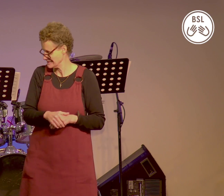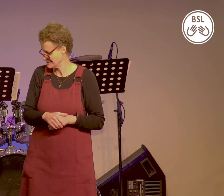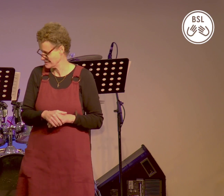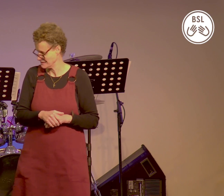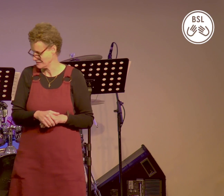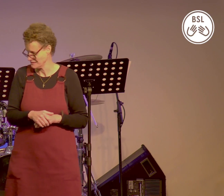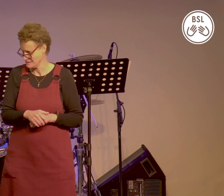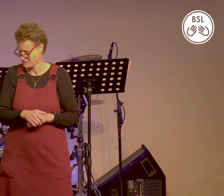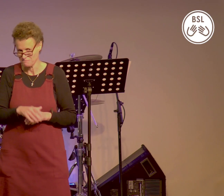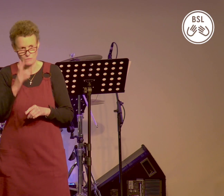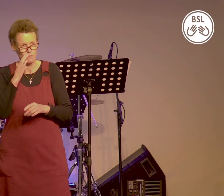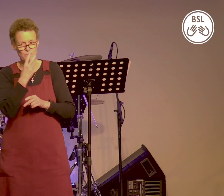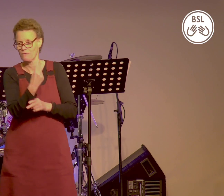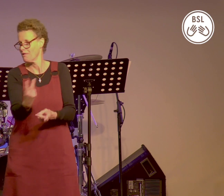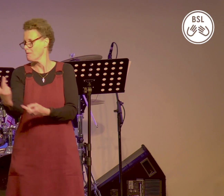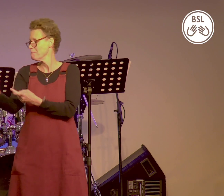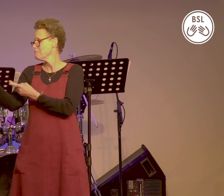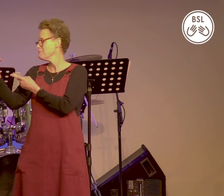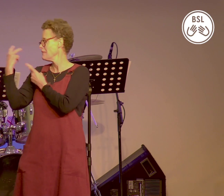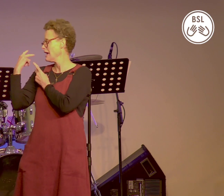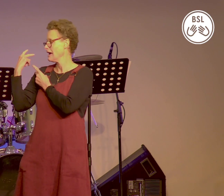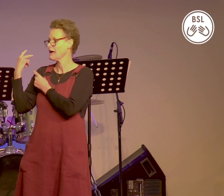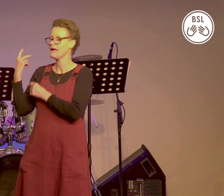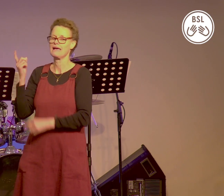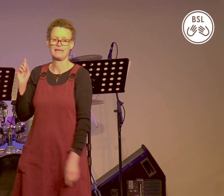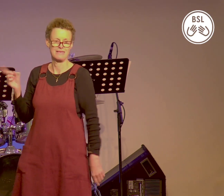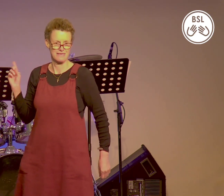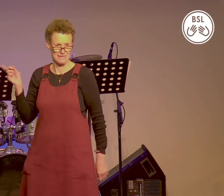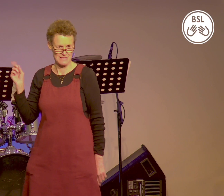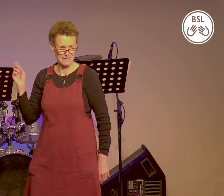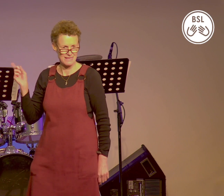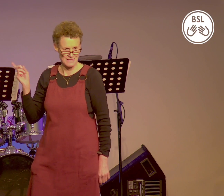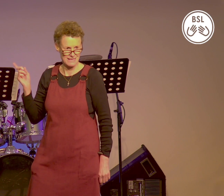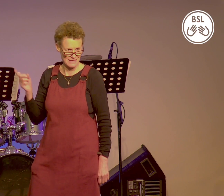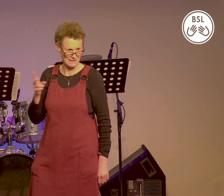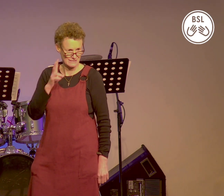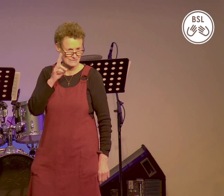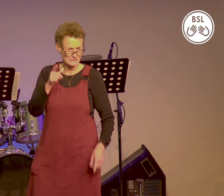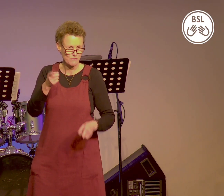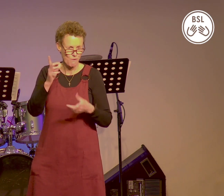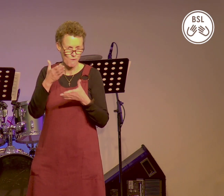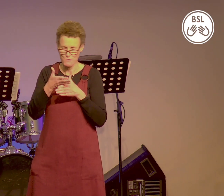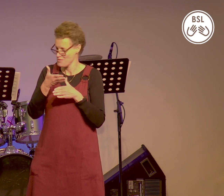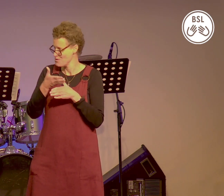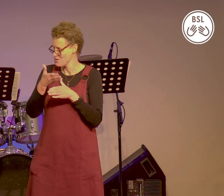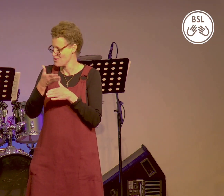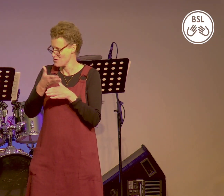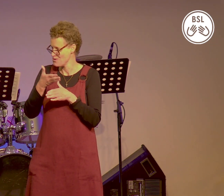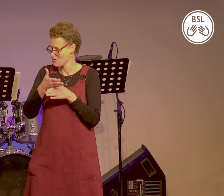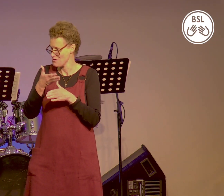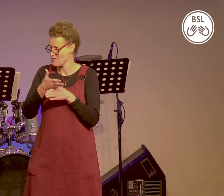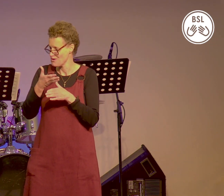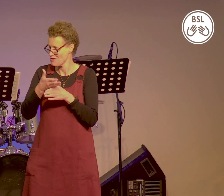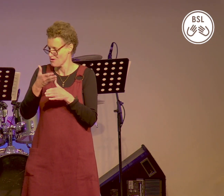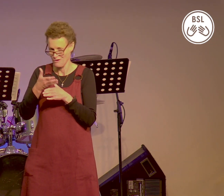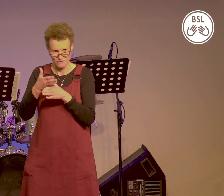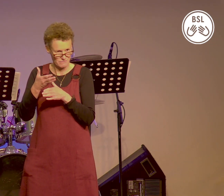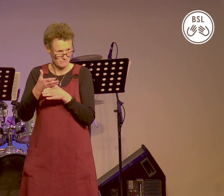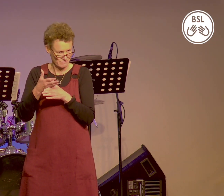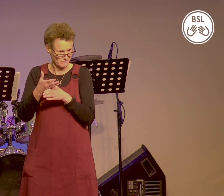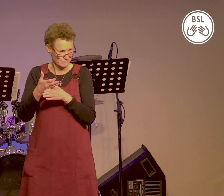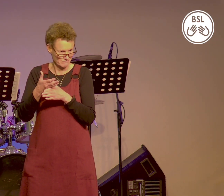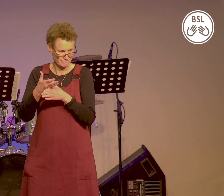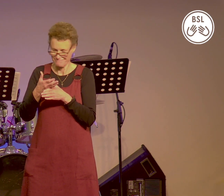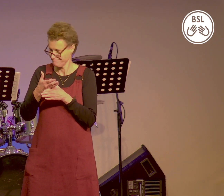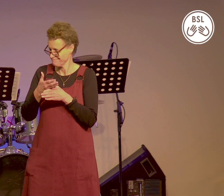future, because there's always going to be something. And when we look back, we're like, wow, God's been working.